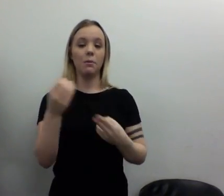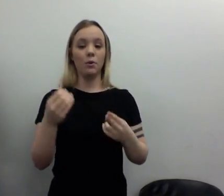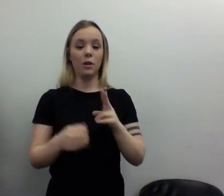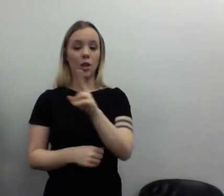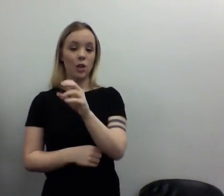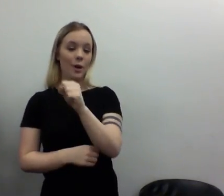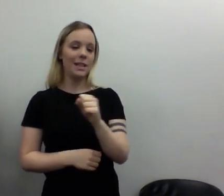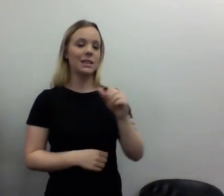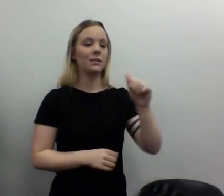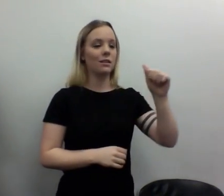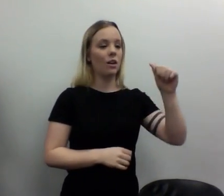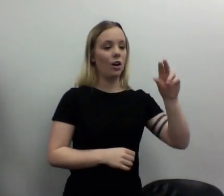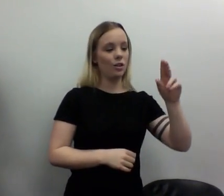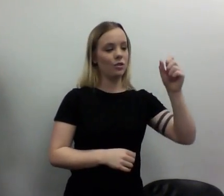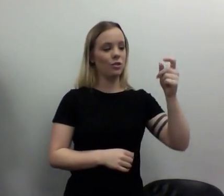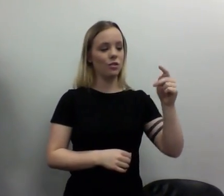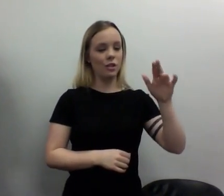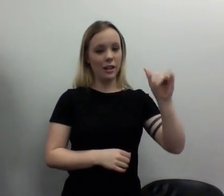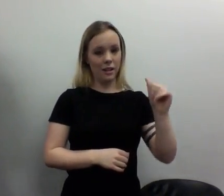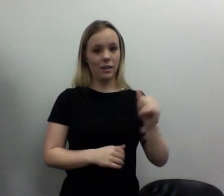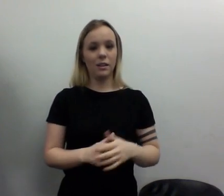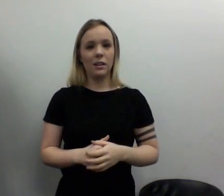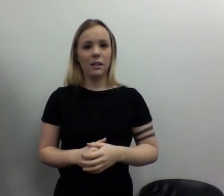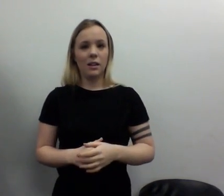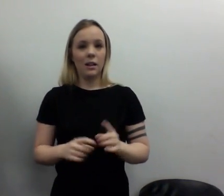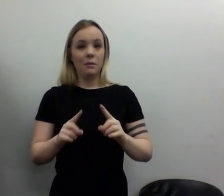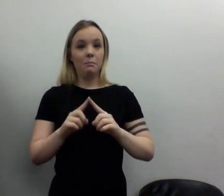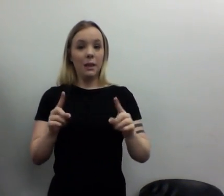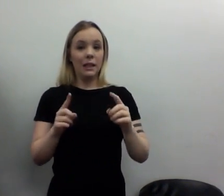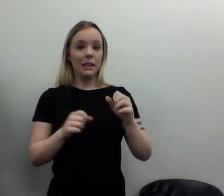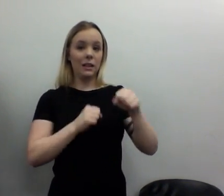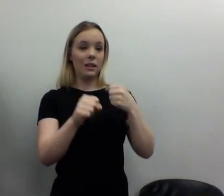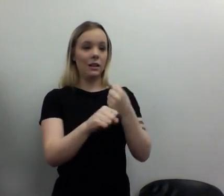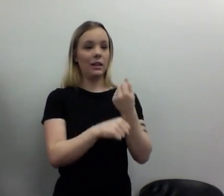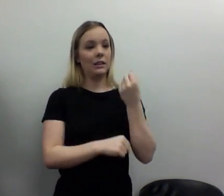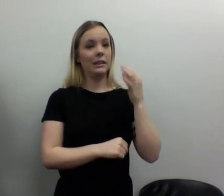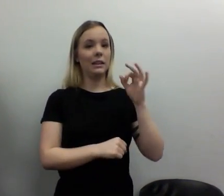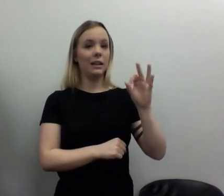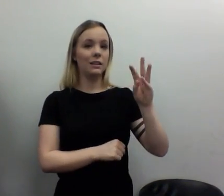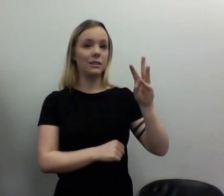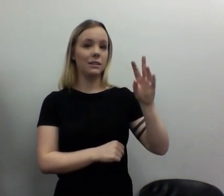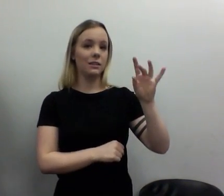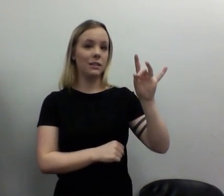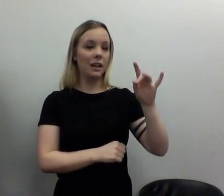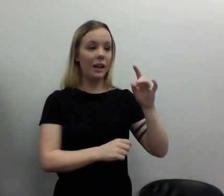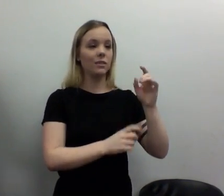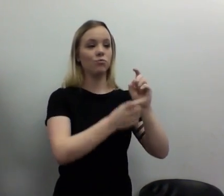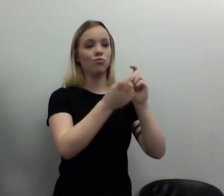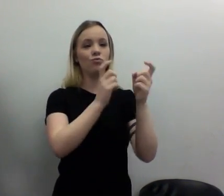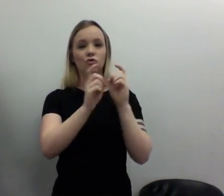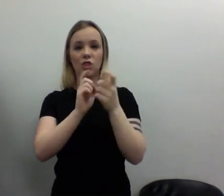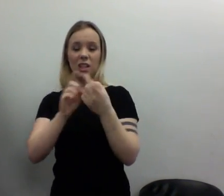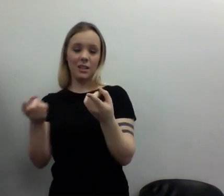since 1968, there have been changes that have occurred in a superstructure, the kinds of homicides built on top of